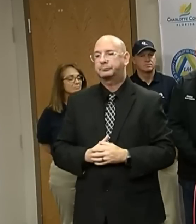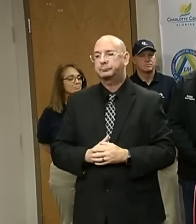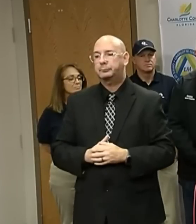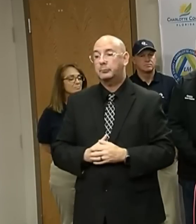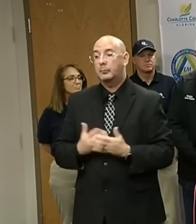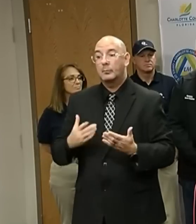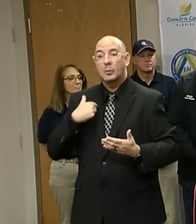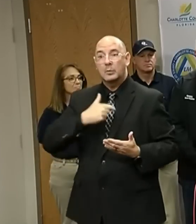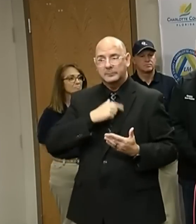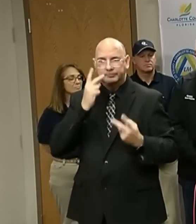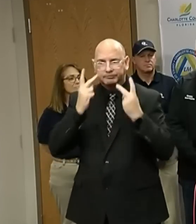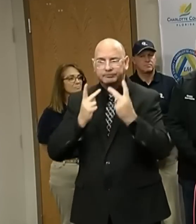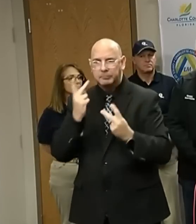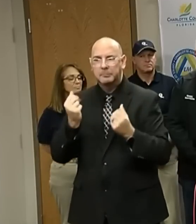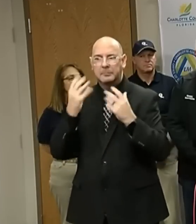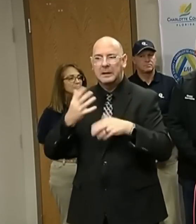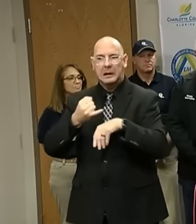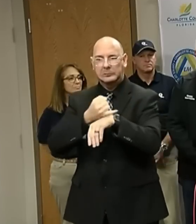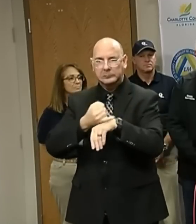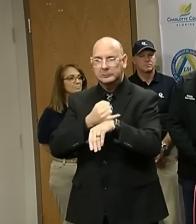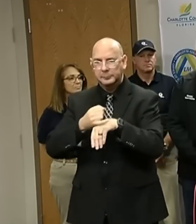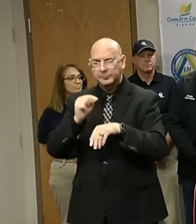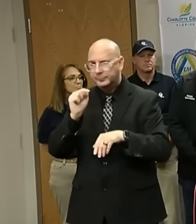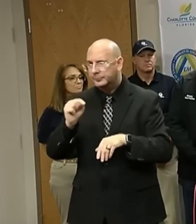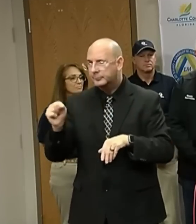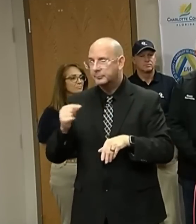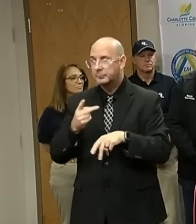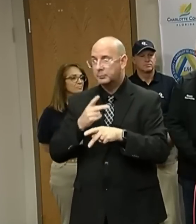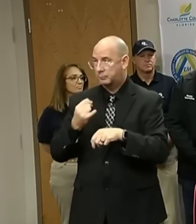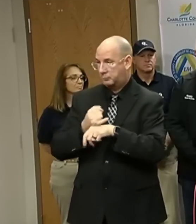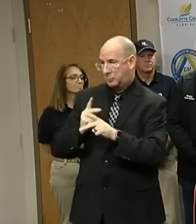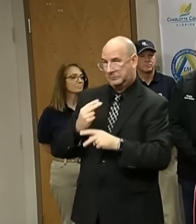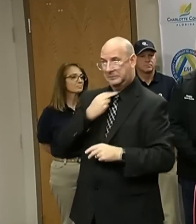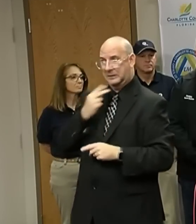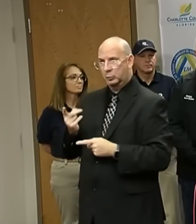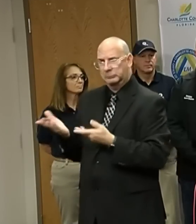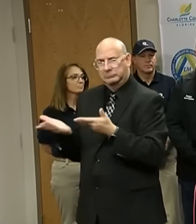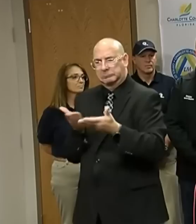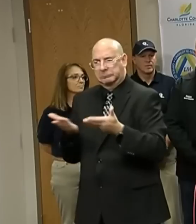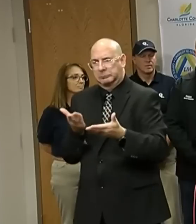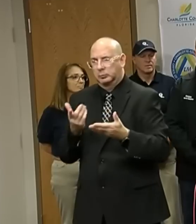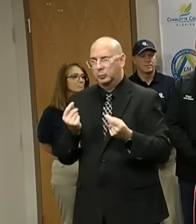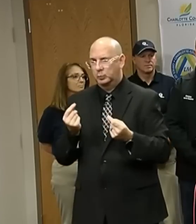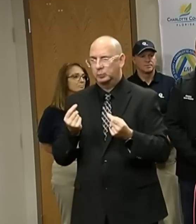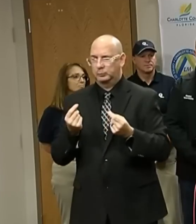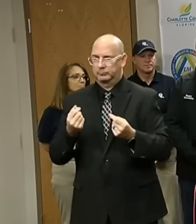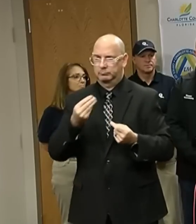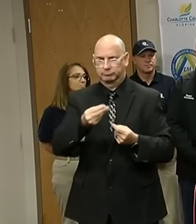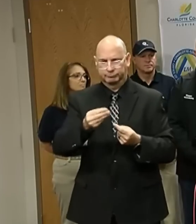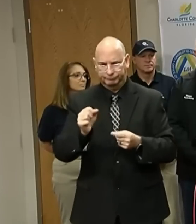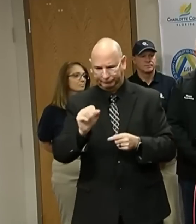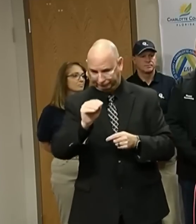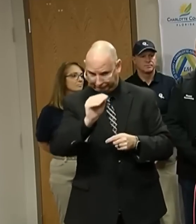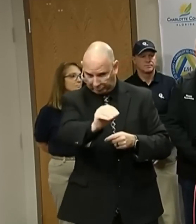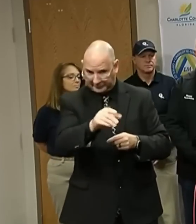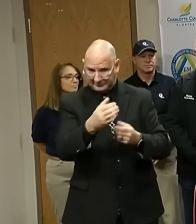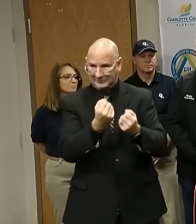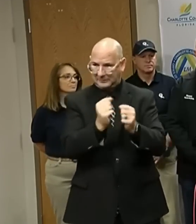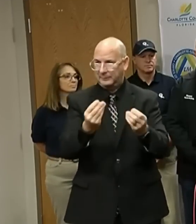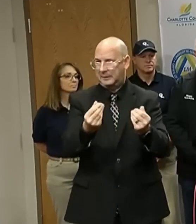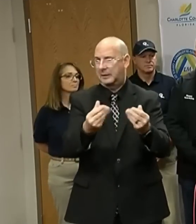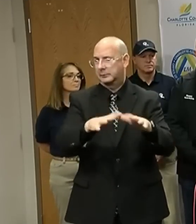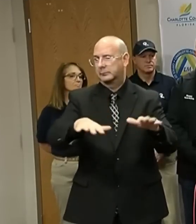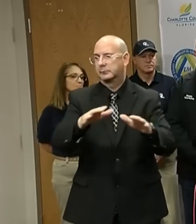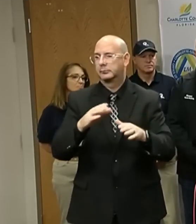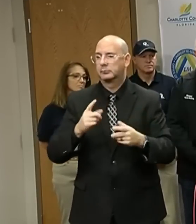on the barrier islands to bring people to safety, particularly in Lee County, but also in Charlotte and